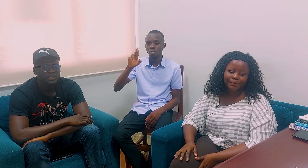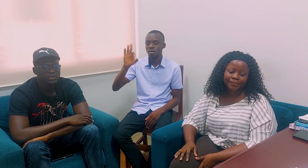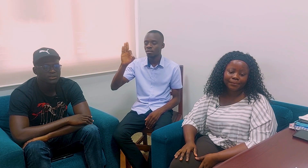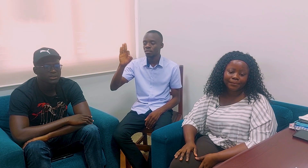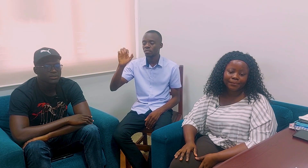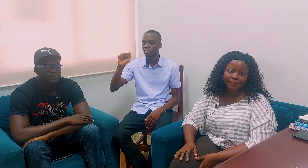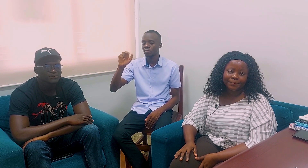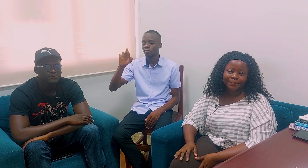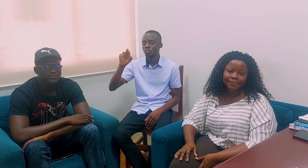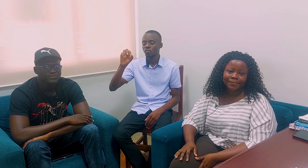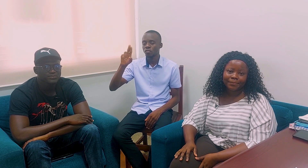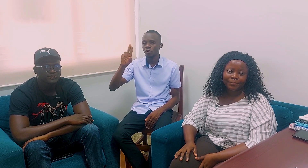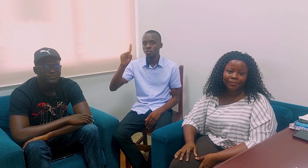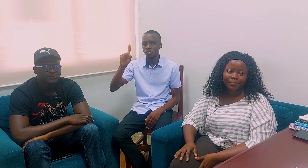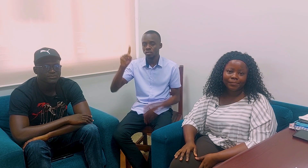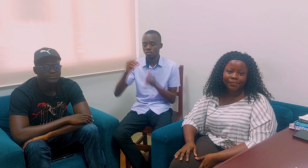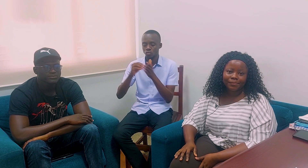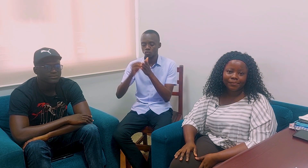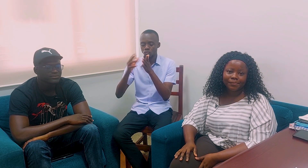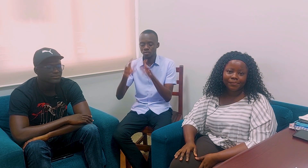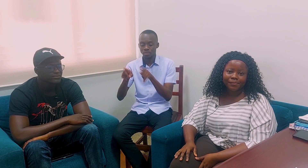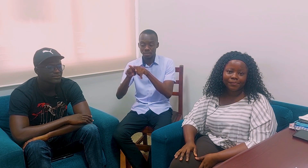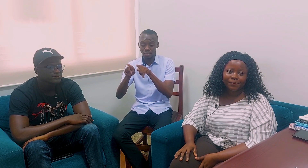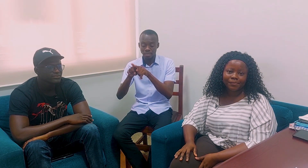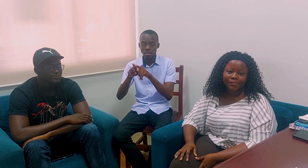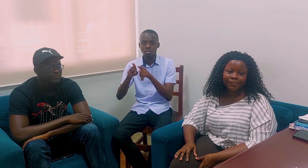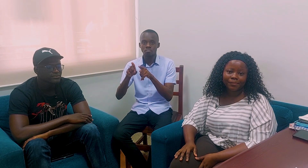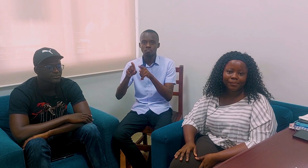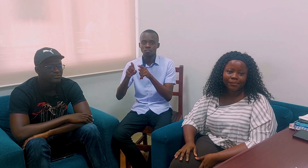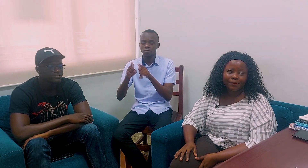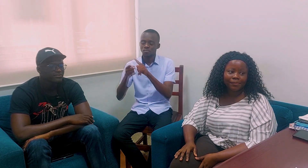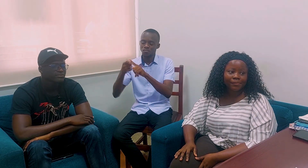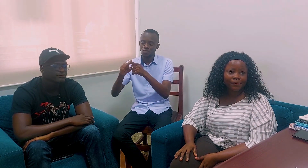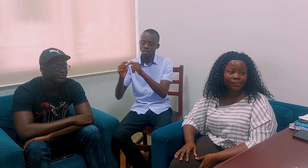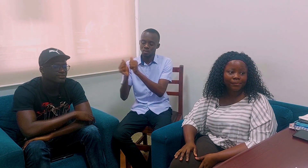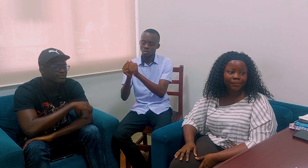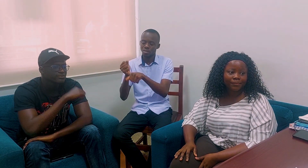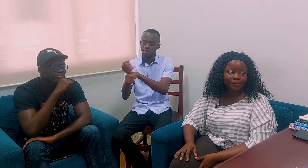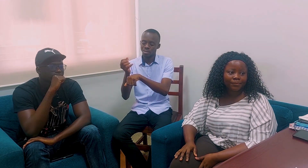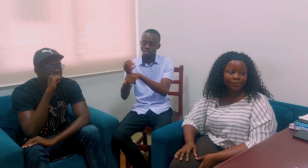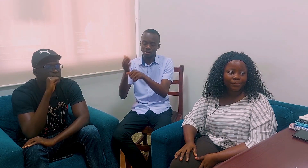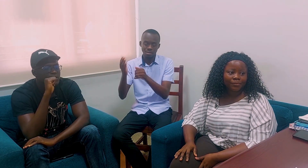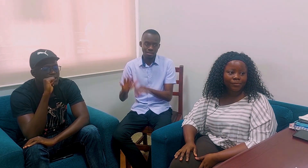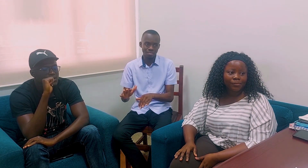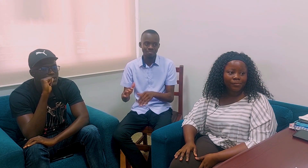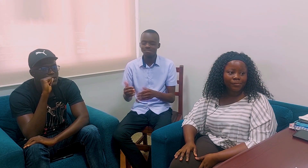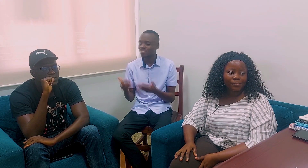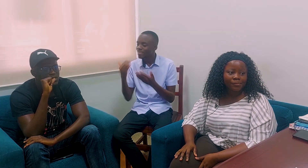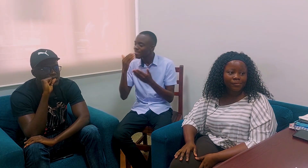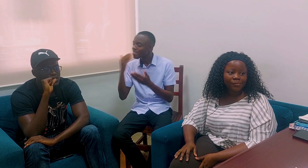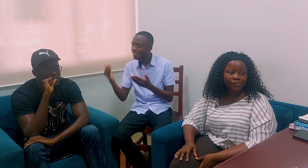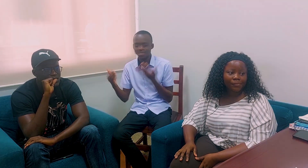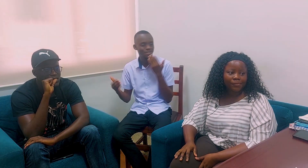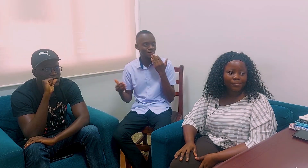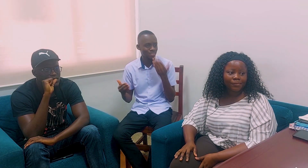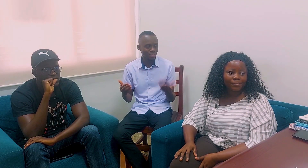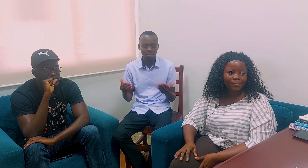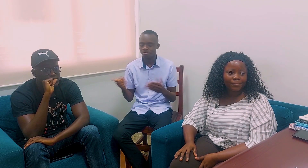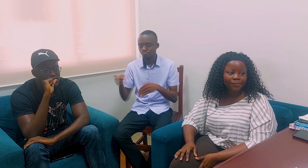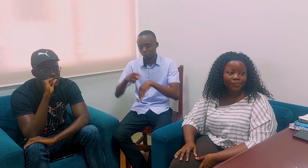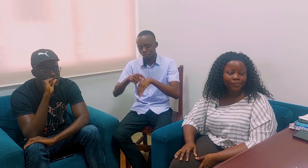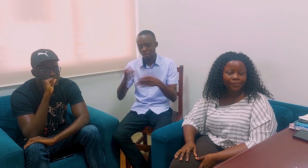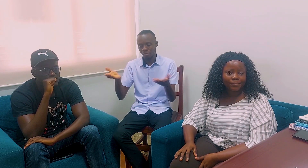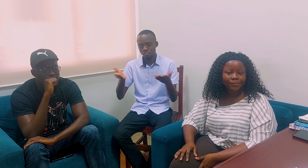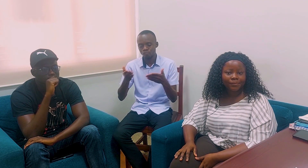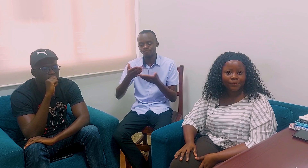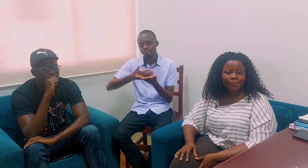and a peer counselor. All right. So thank you both for sparing some time to join us today. So